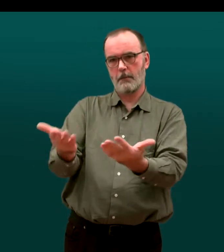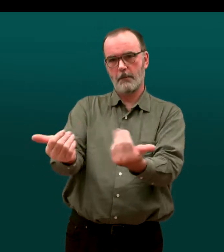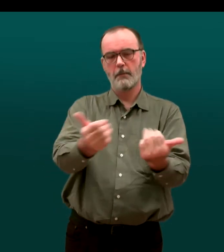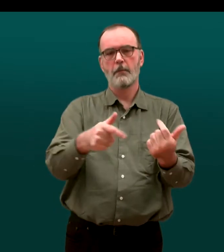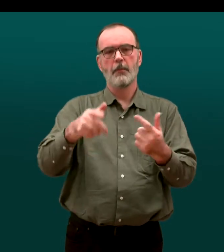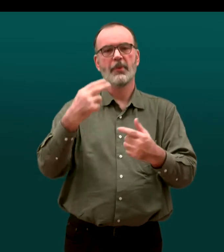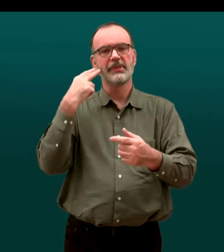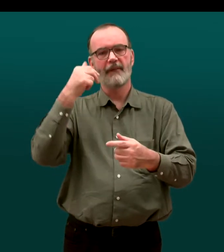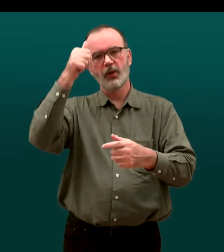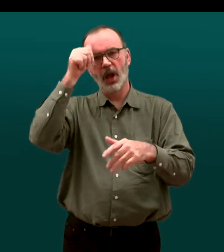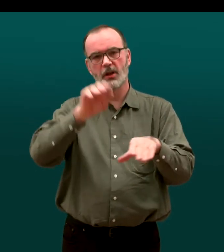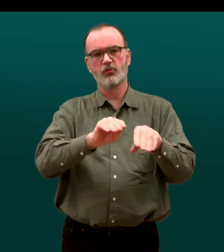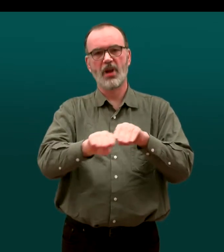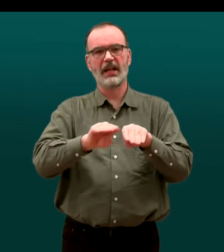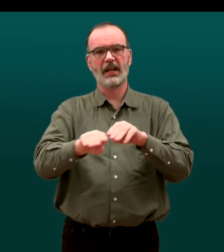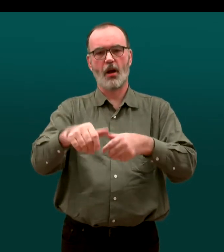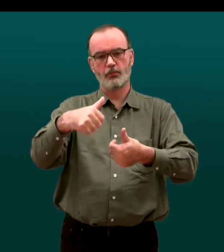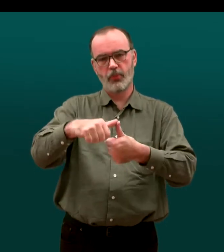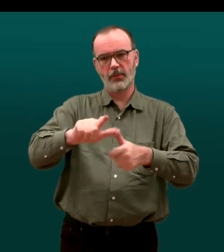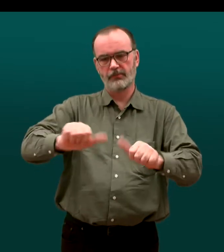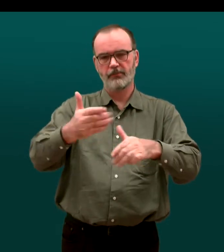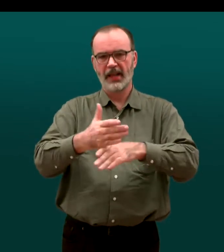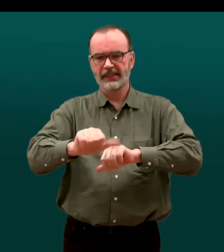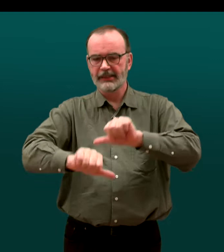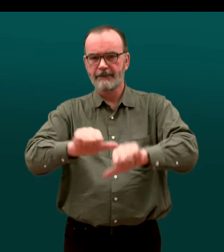Scope where deaf awareness training would be most appropriate and most effective.